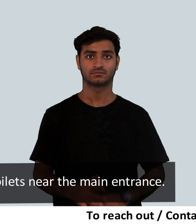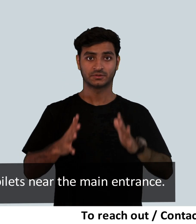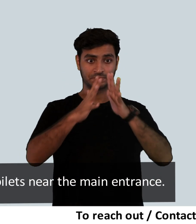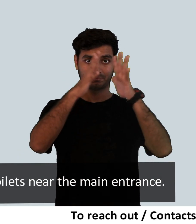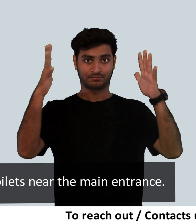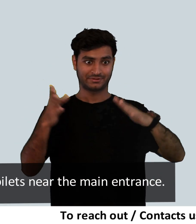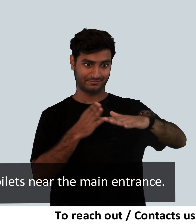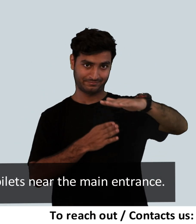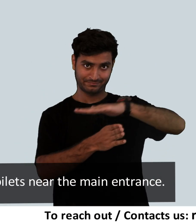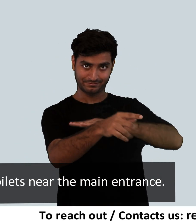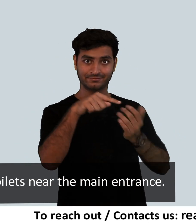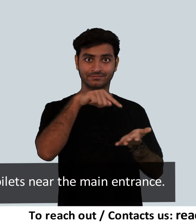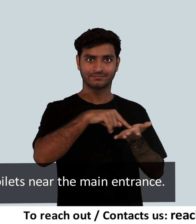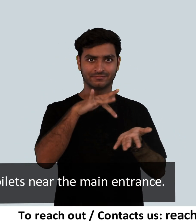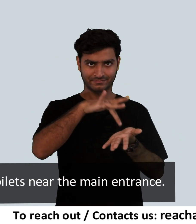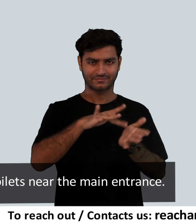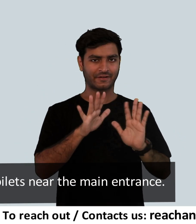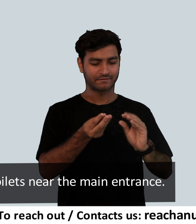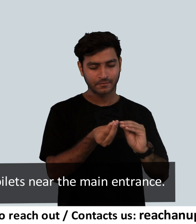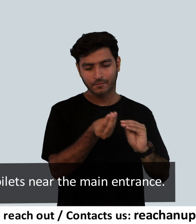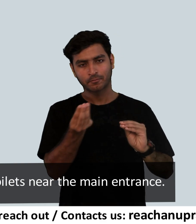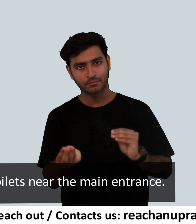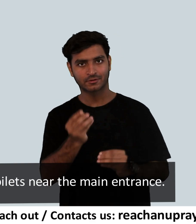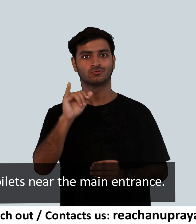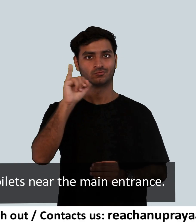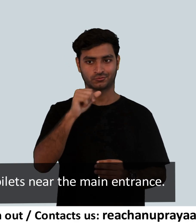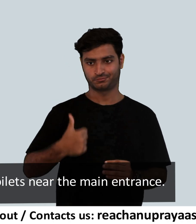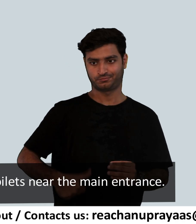There are toilets near the main entrance.